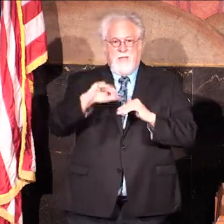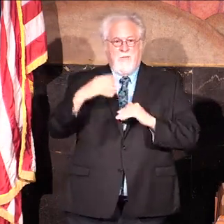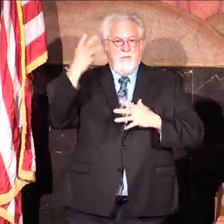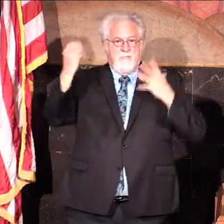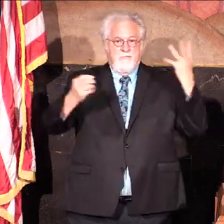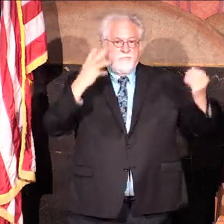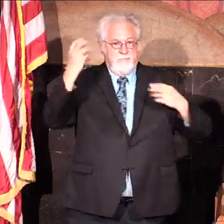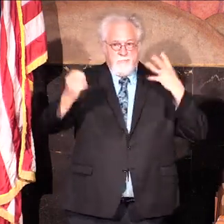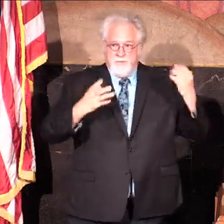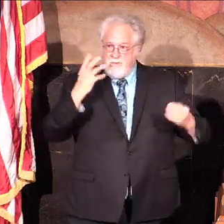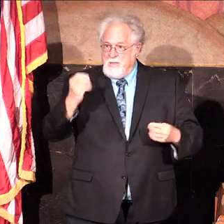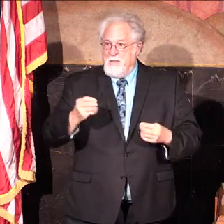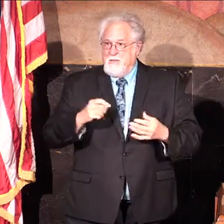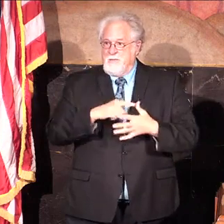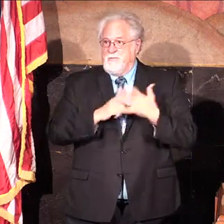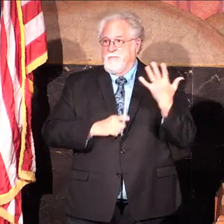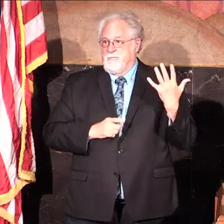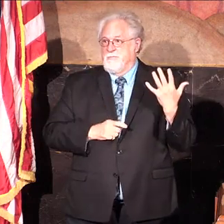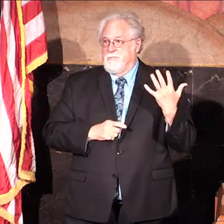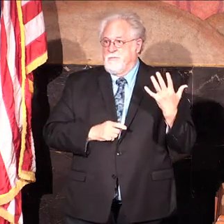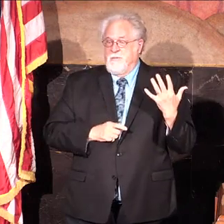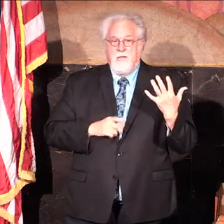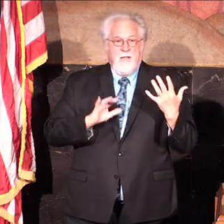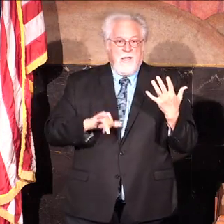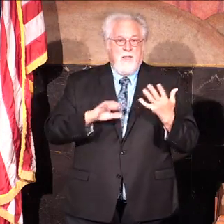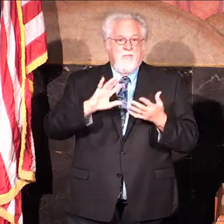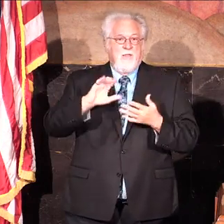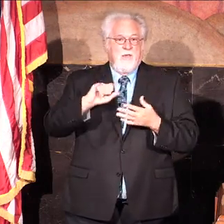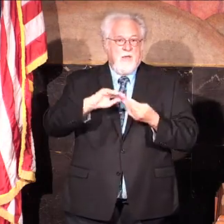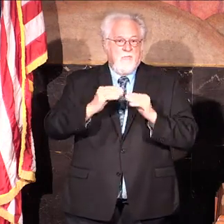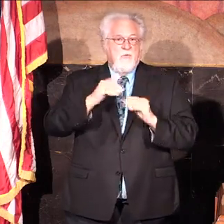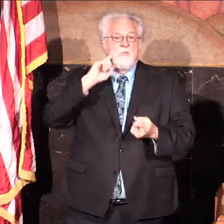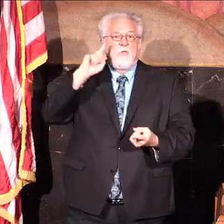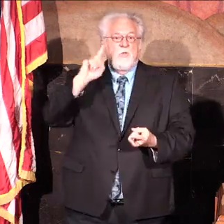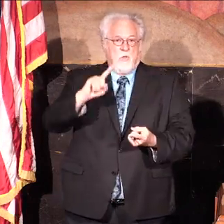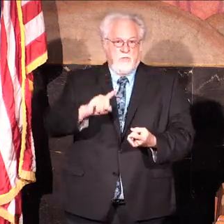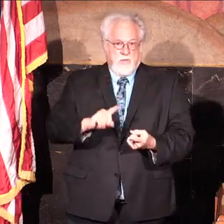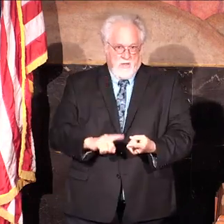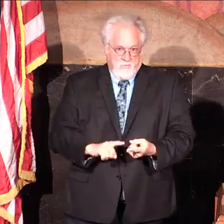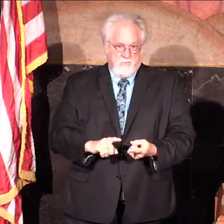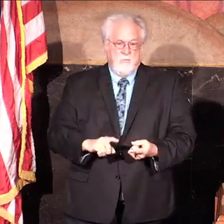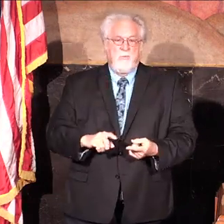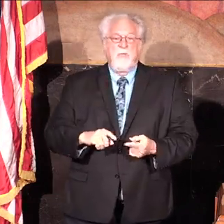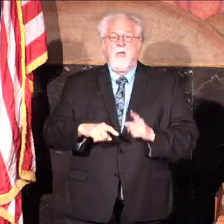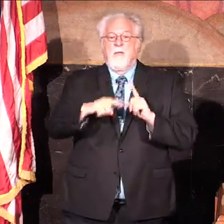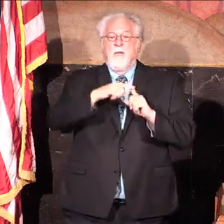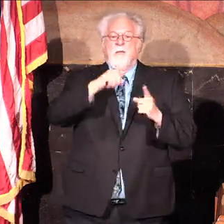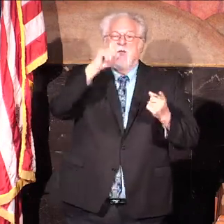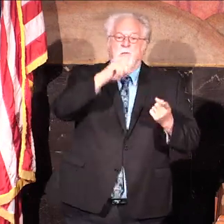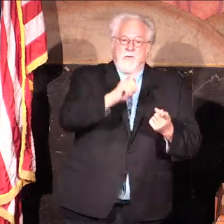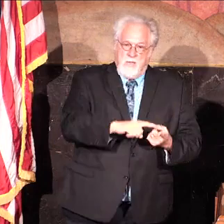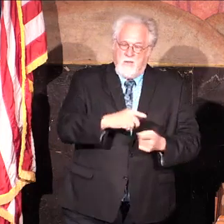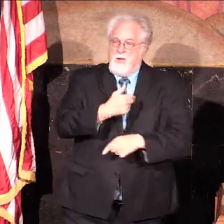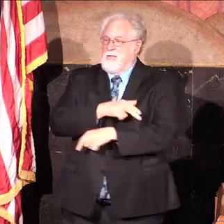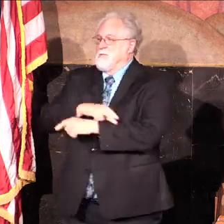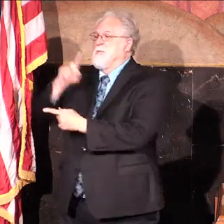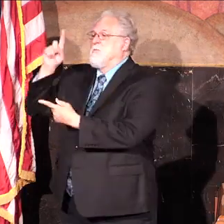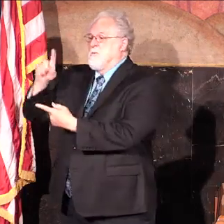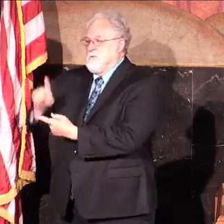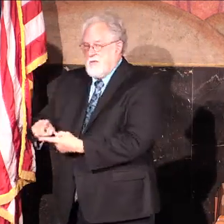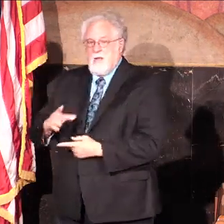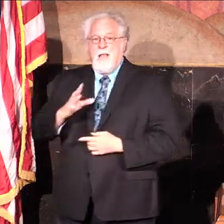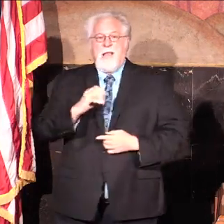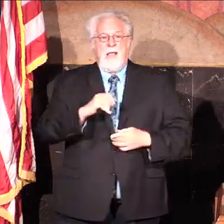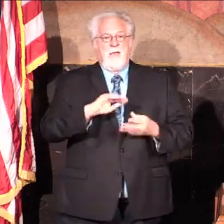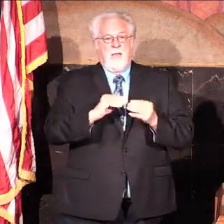movement, and those case numbers are going to go down. Positivity is going to go down. Hospitalizations will go down,